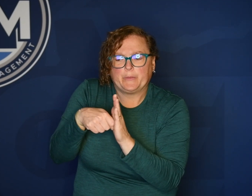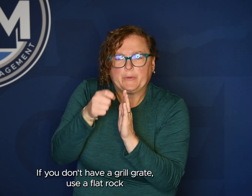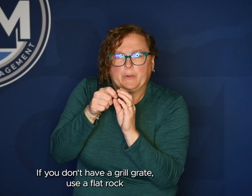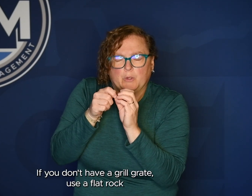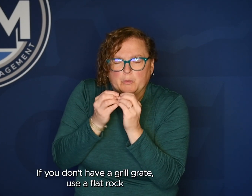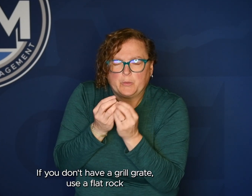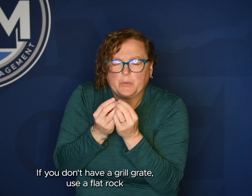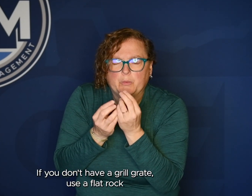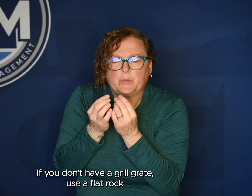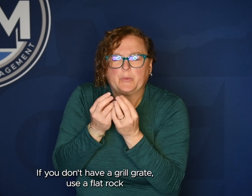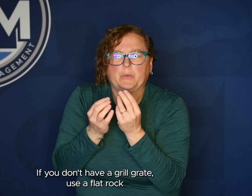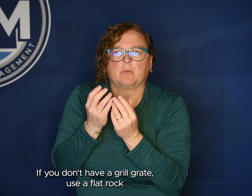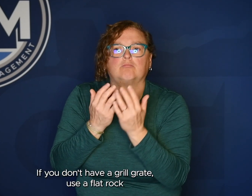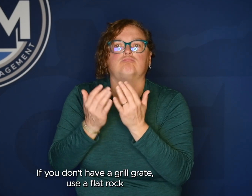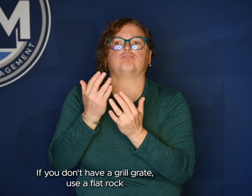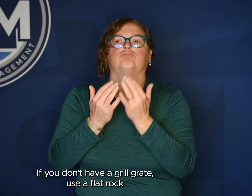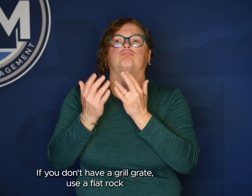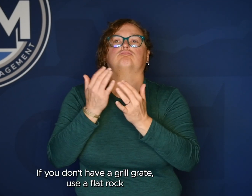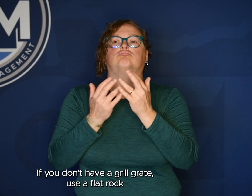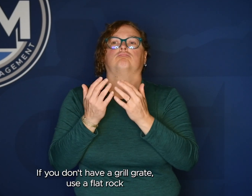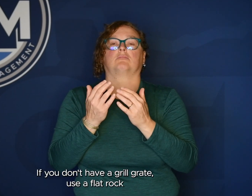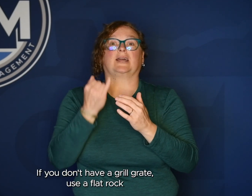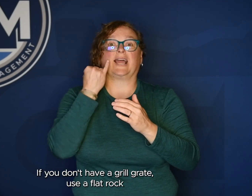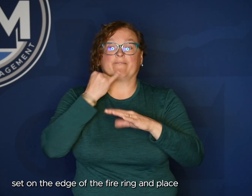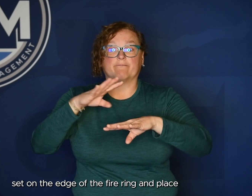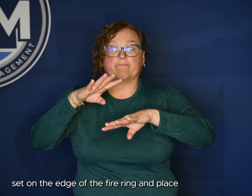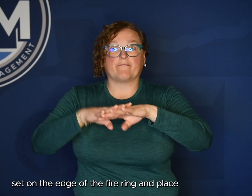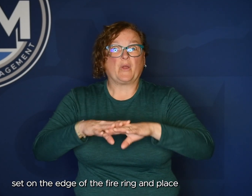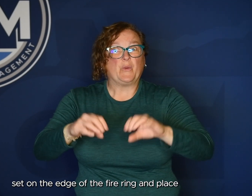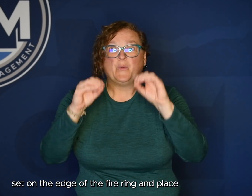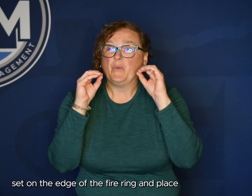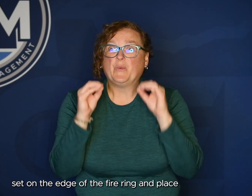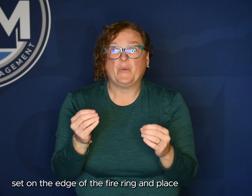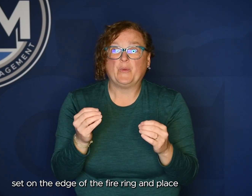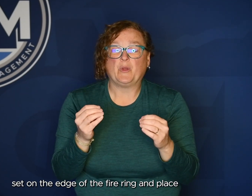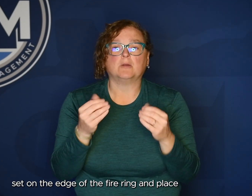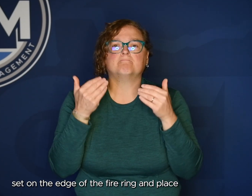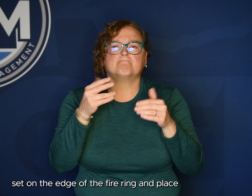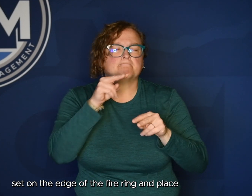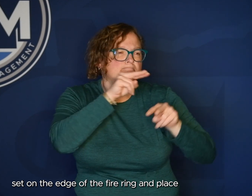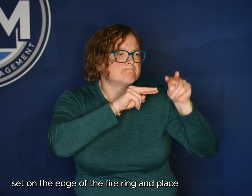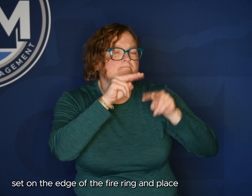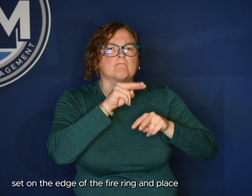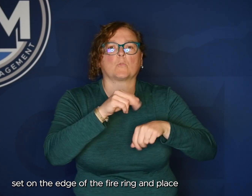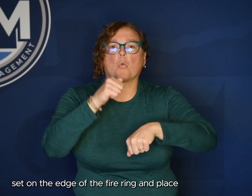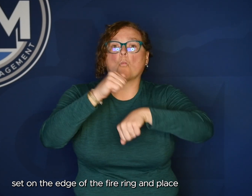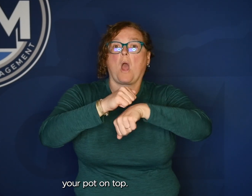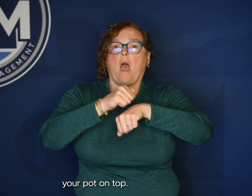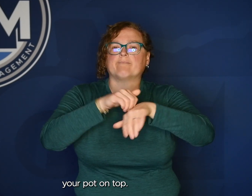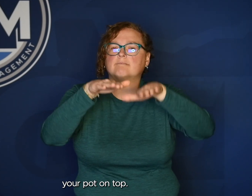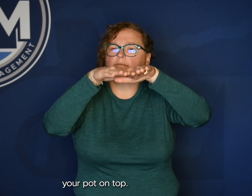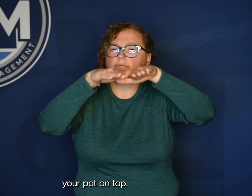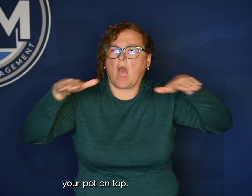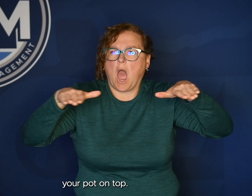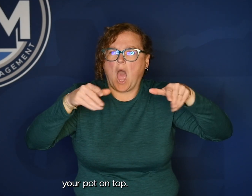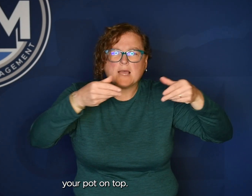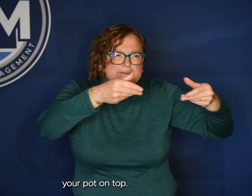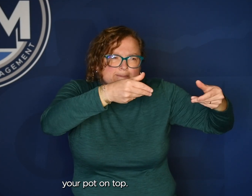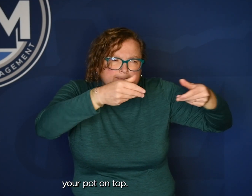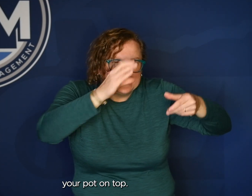If you don't have a grill grate, use a flat rock set on the edge of the fire ring and place your pot on top.